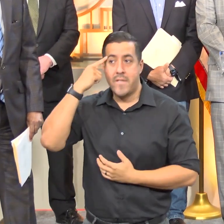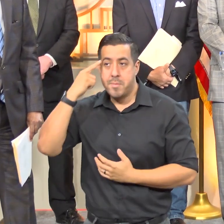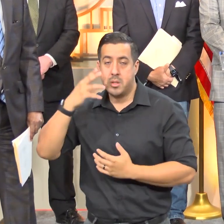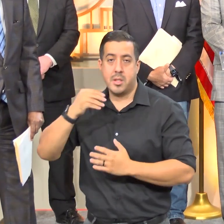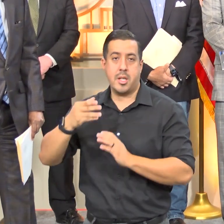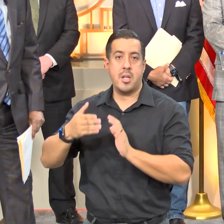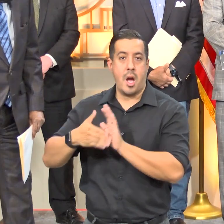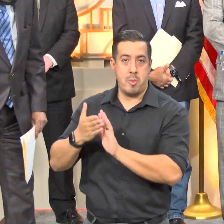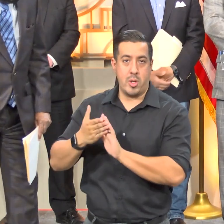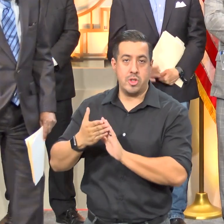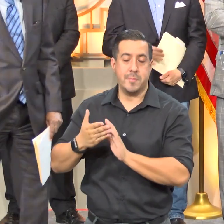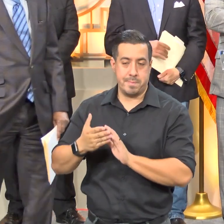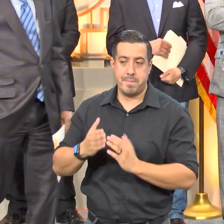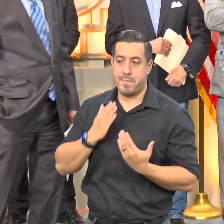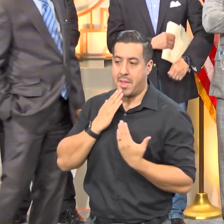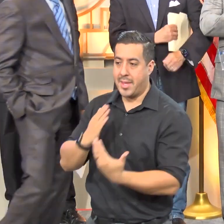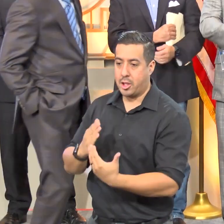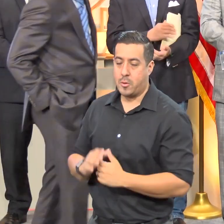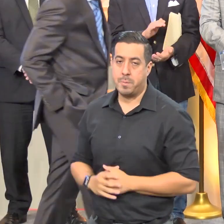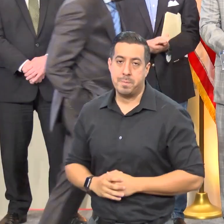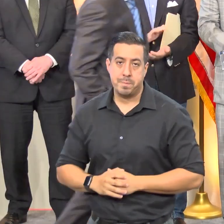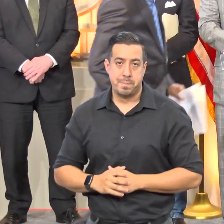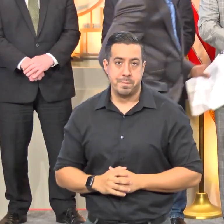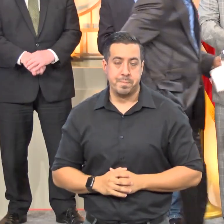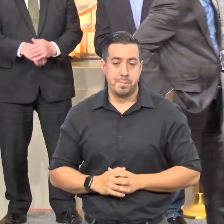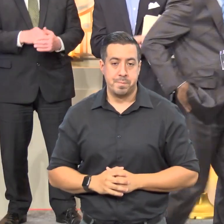operation. Thank you. Mayor?